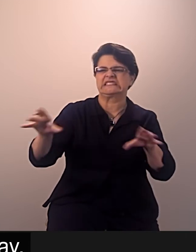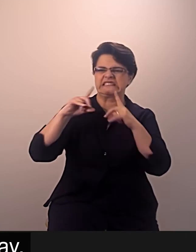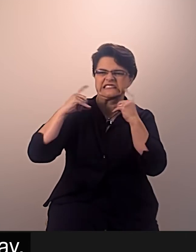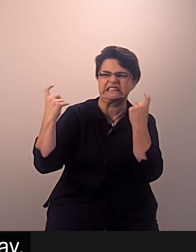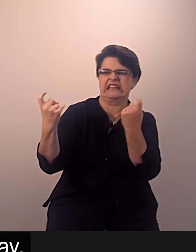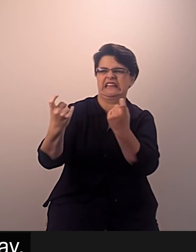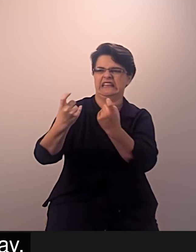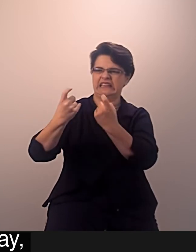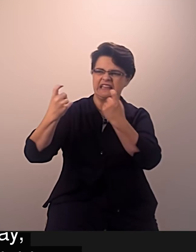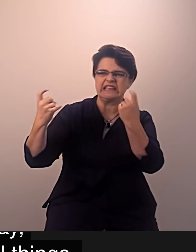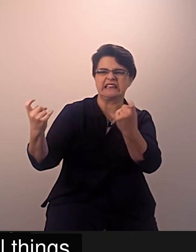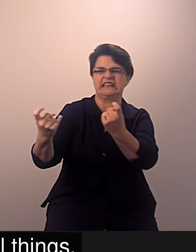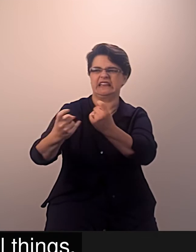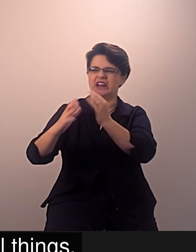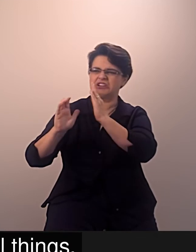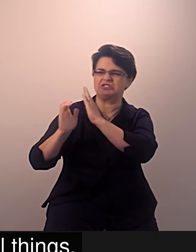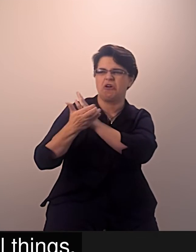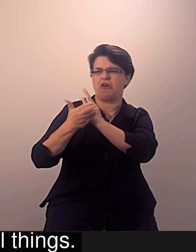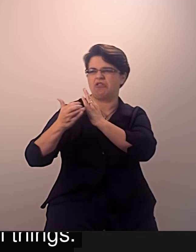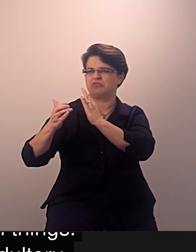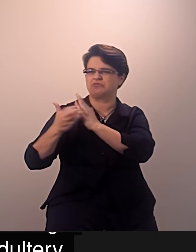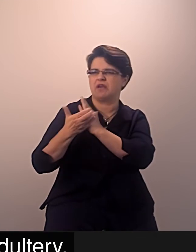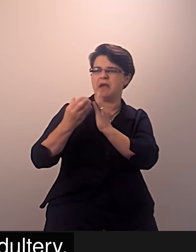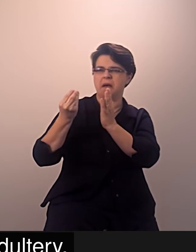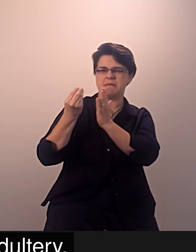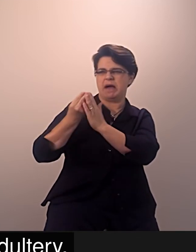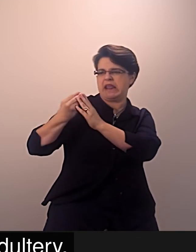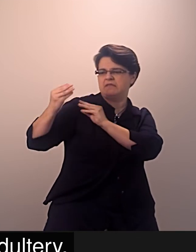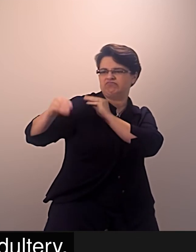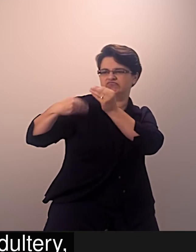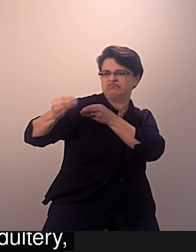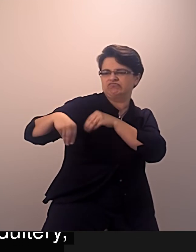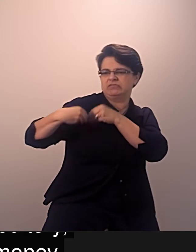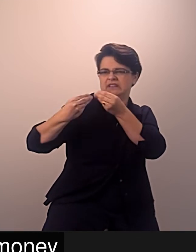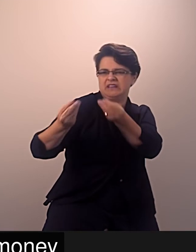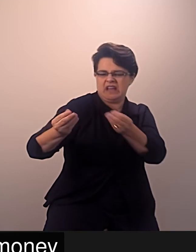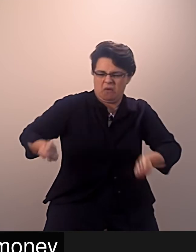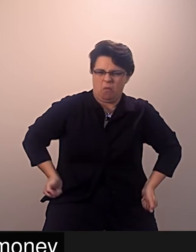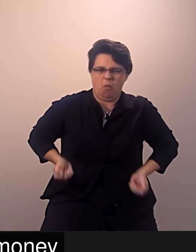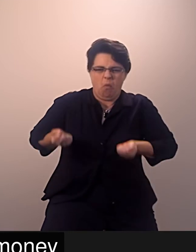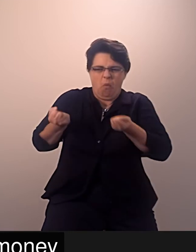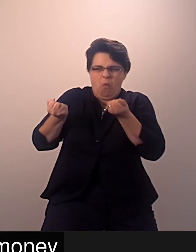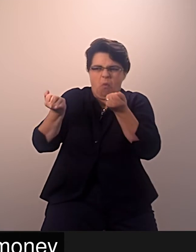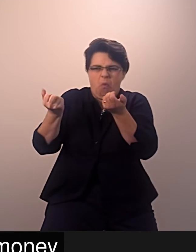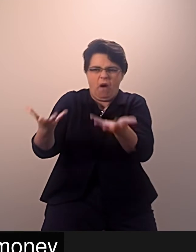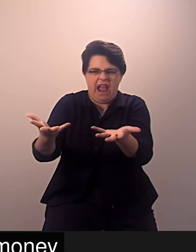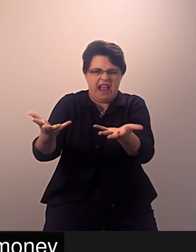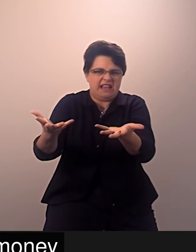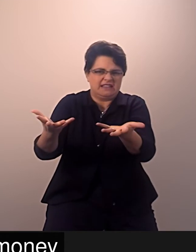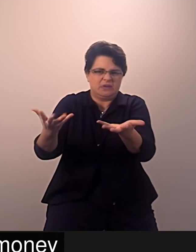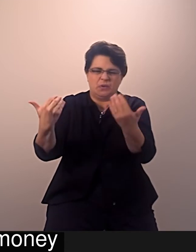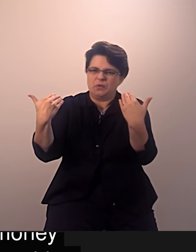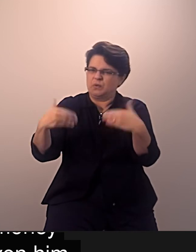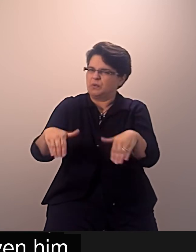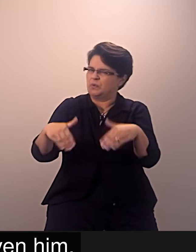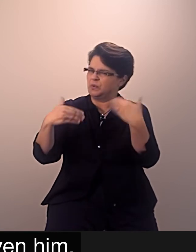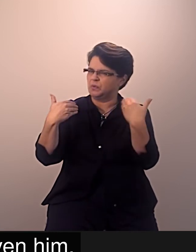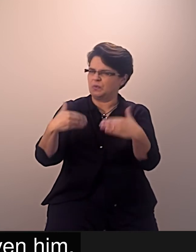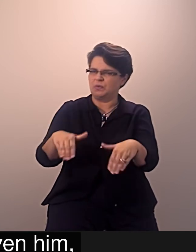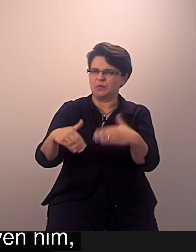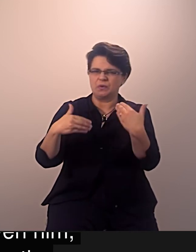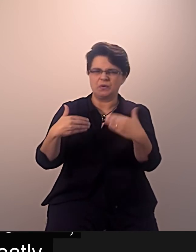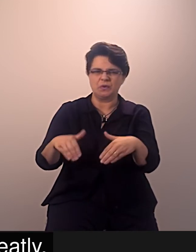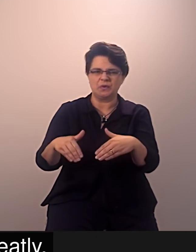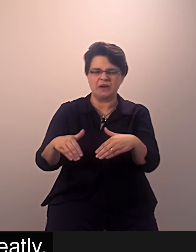He committed adultery, wasted all the money his father had given him, and sinned greatly.